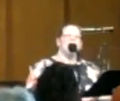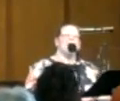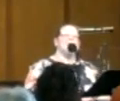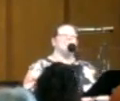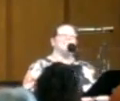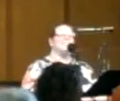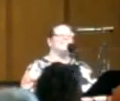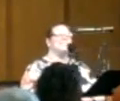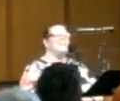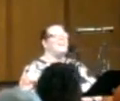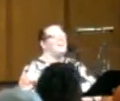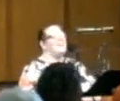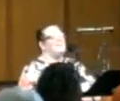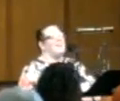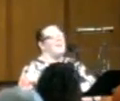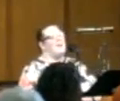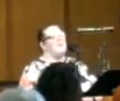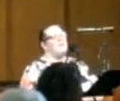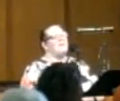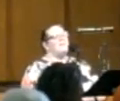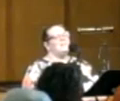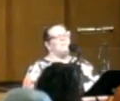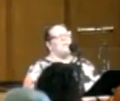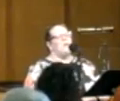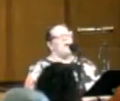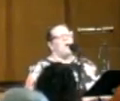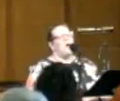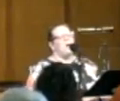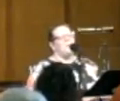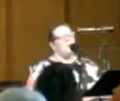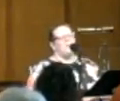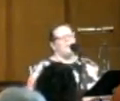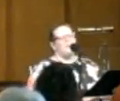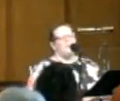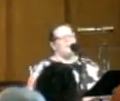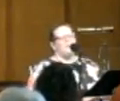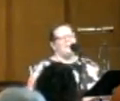More peace. There is more